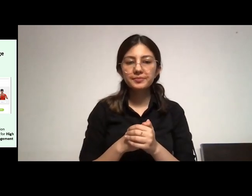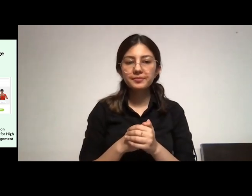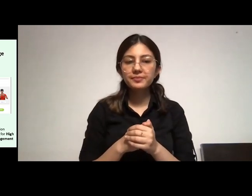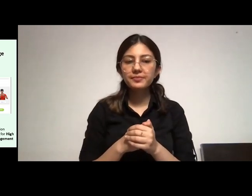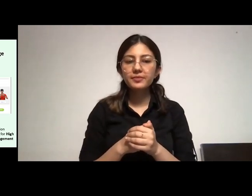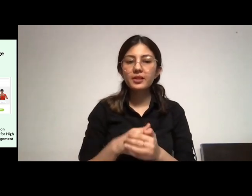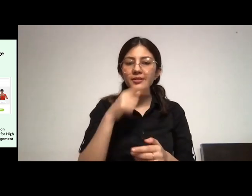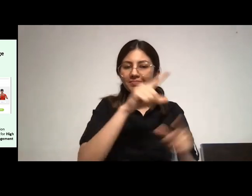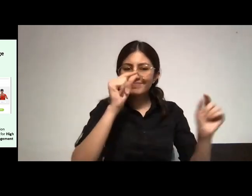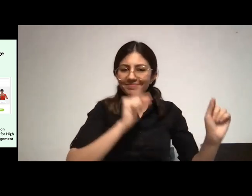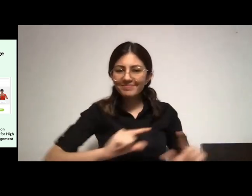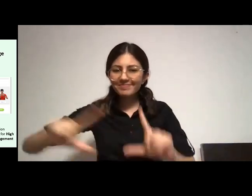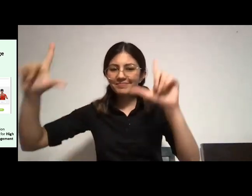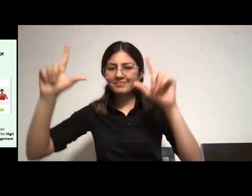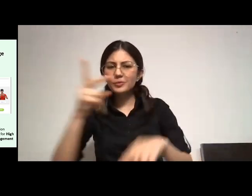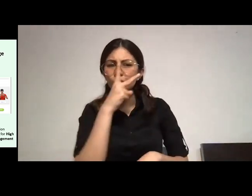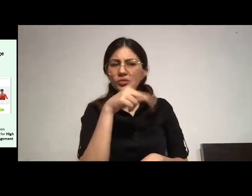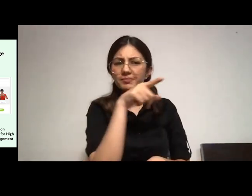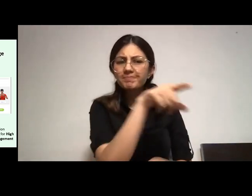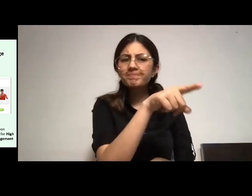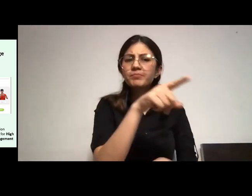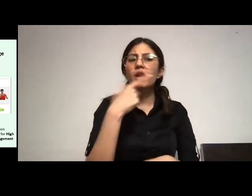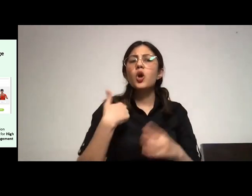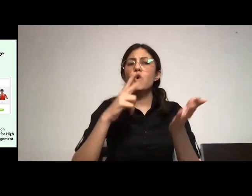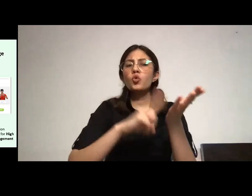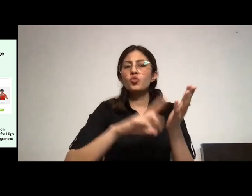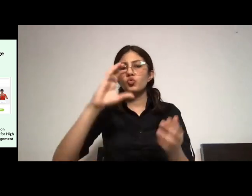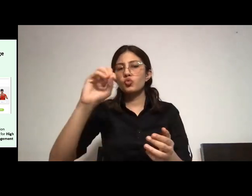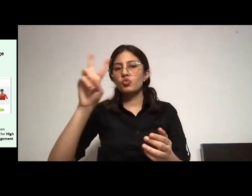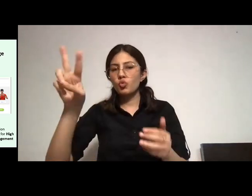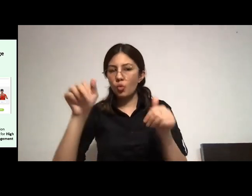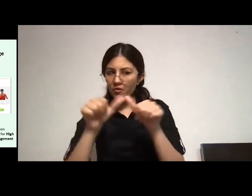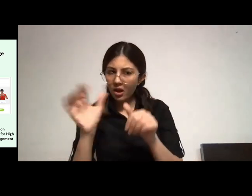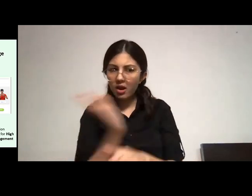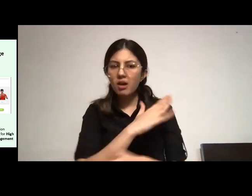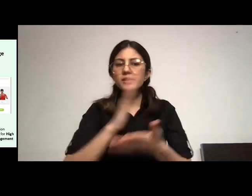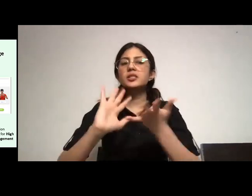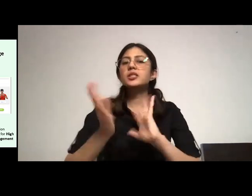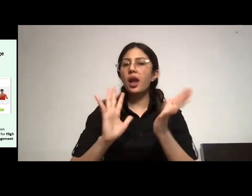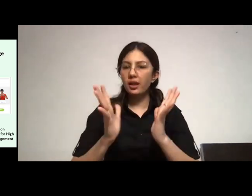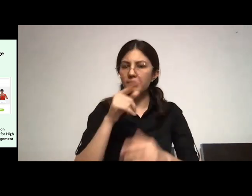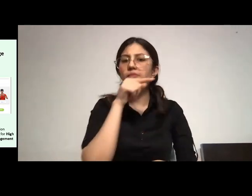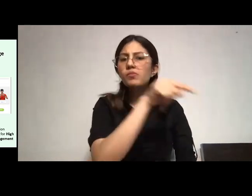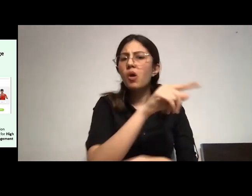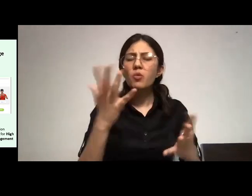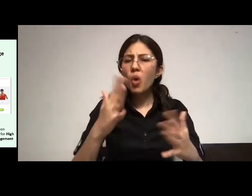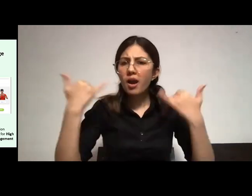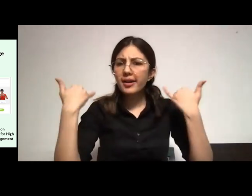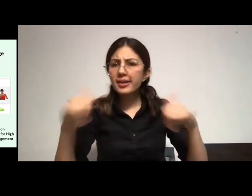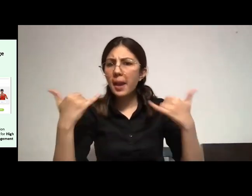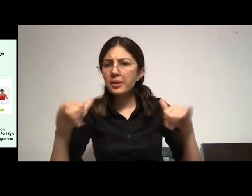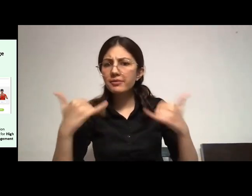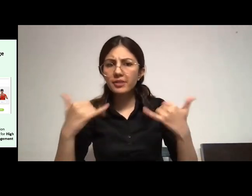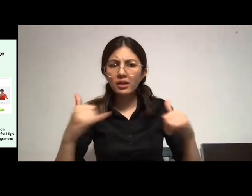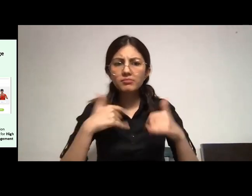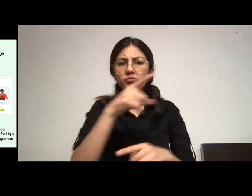So this slide that you see is about our product called Nova Sign, which is basically a gamified learning, sign language